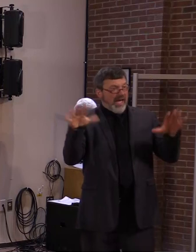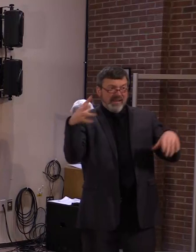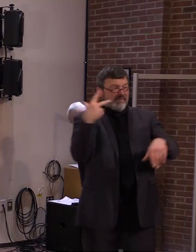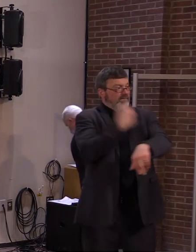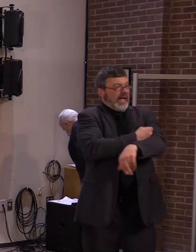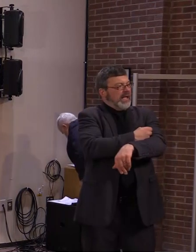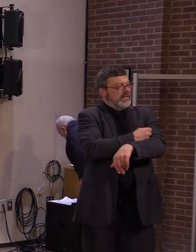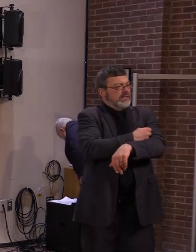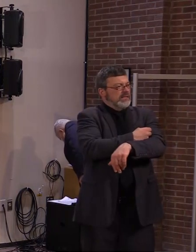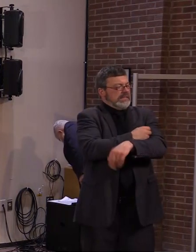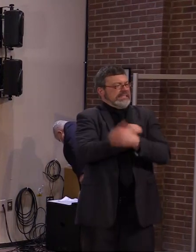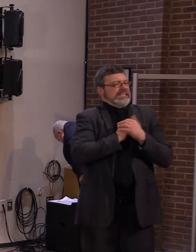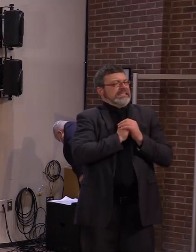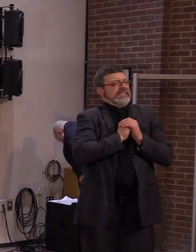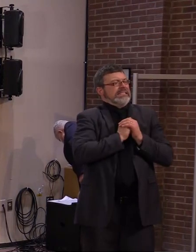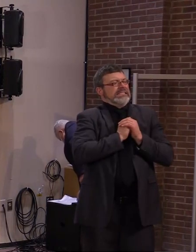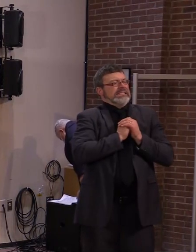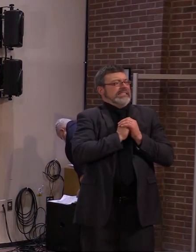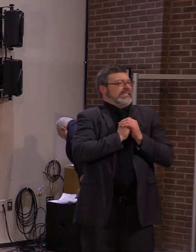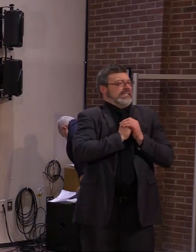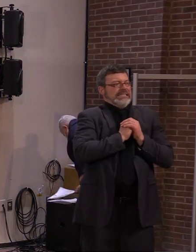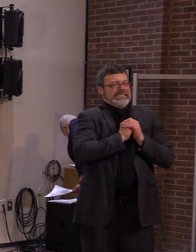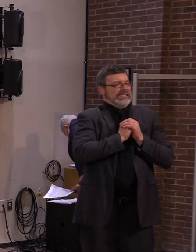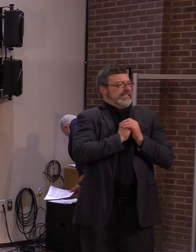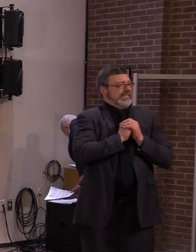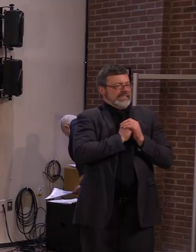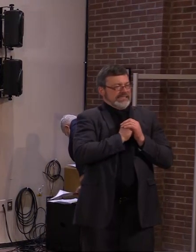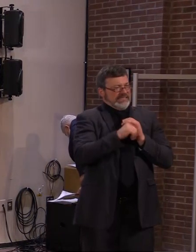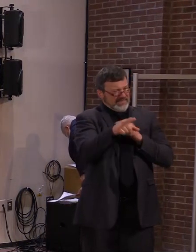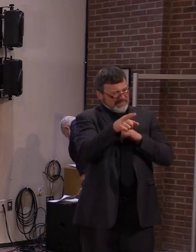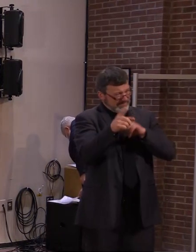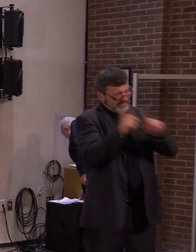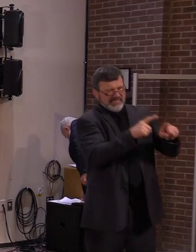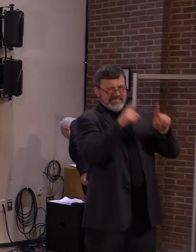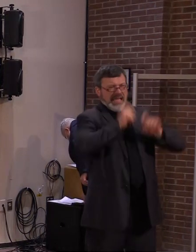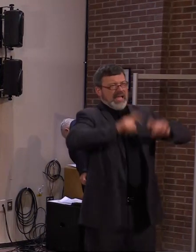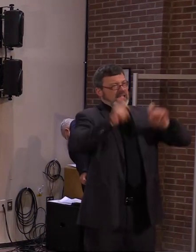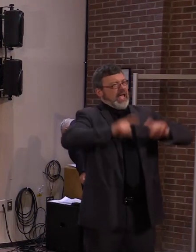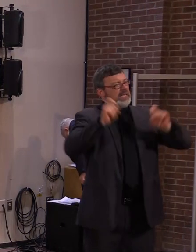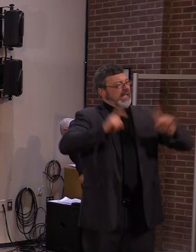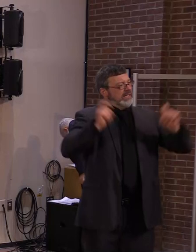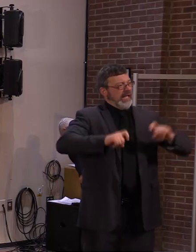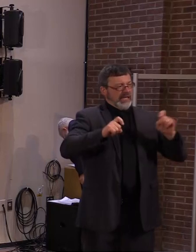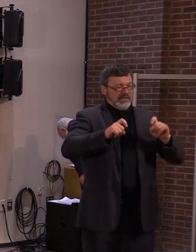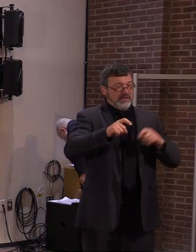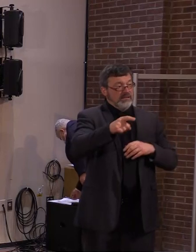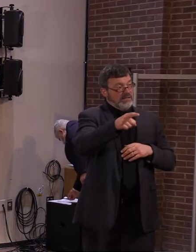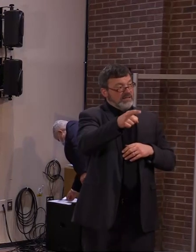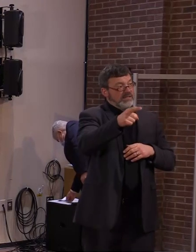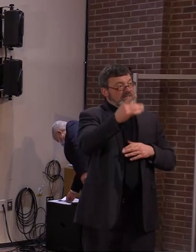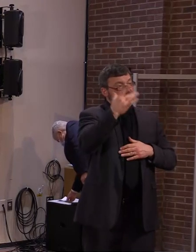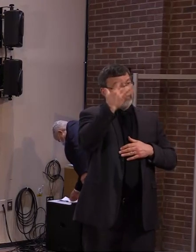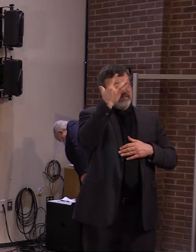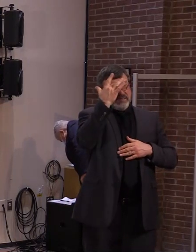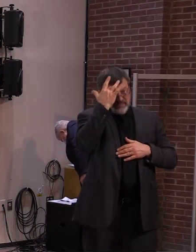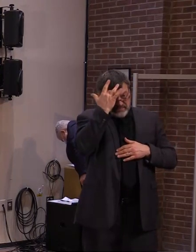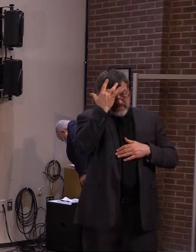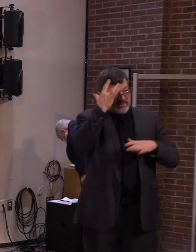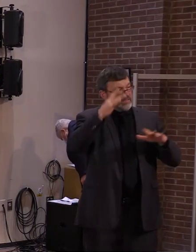at least prioritize getting tested for COVID-19 if you are ill or have been a close